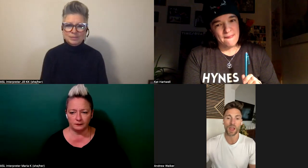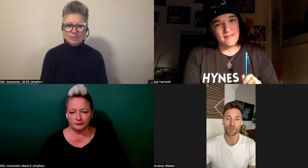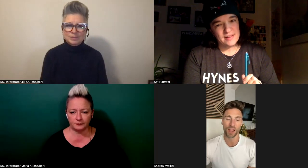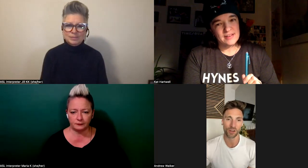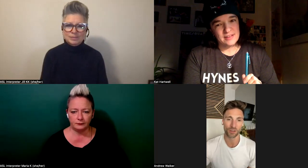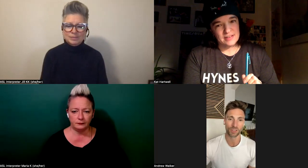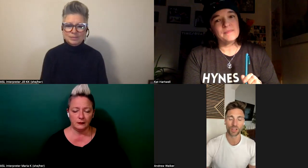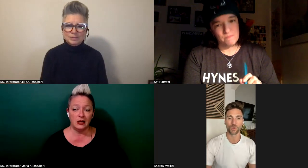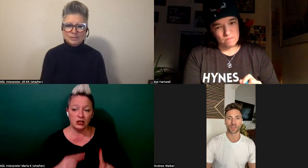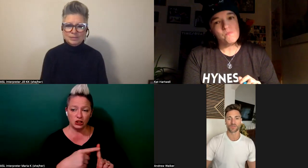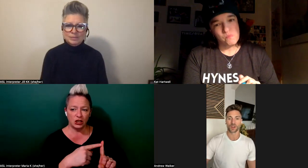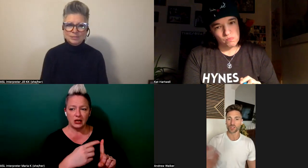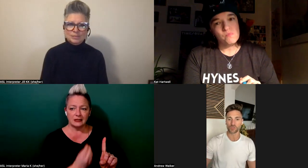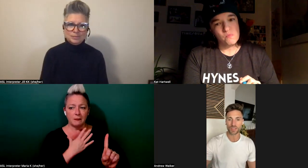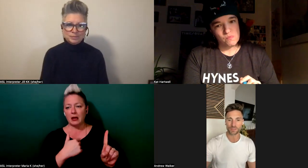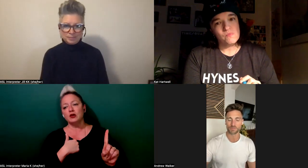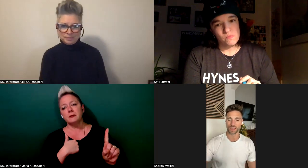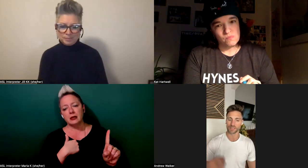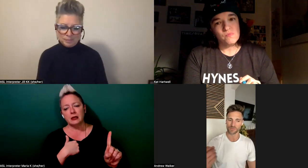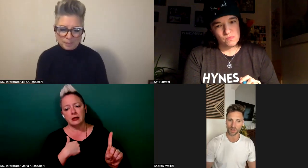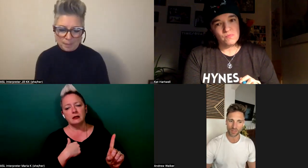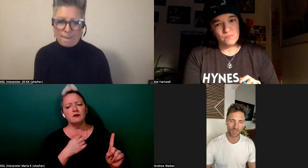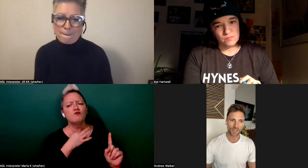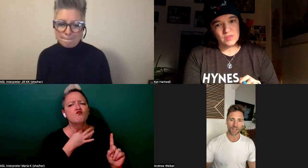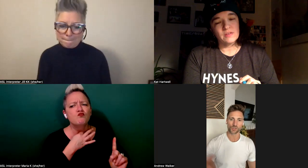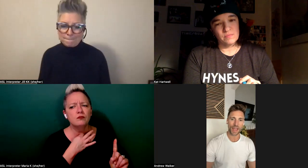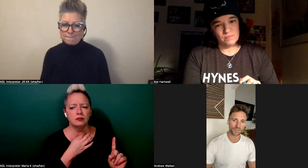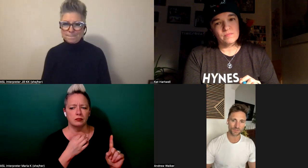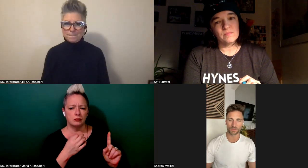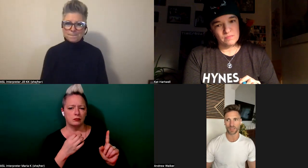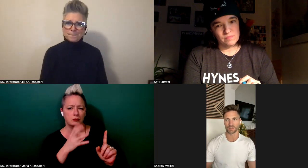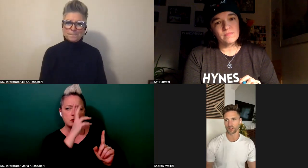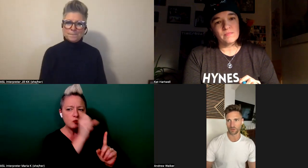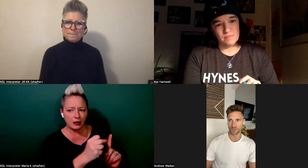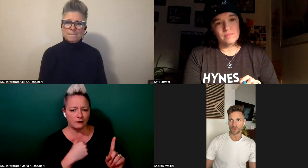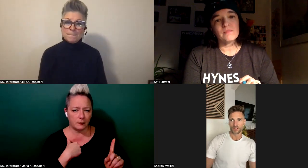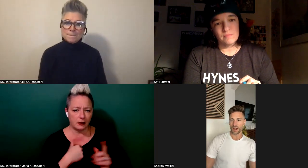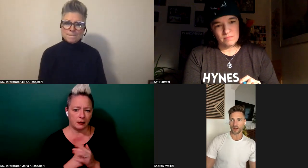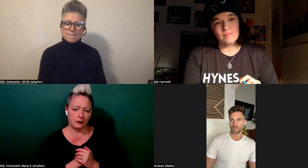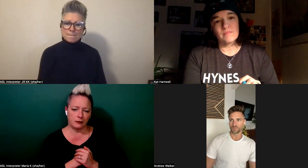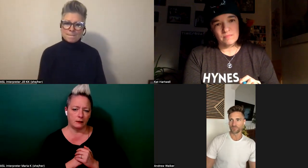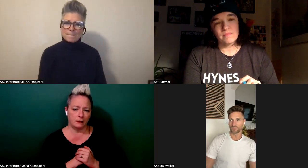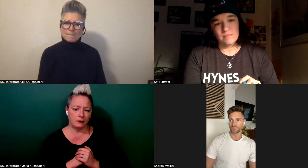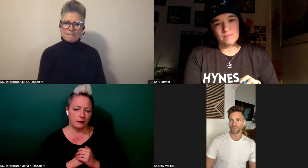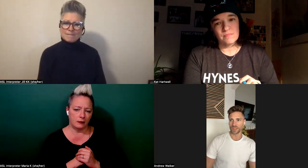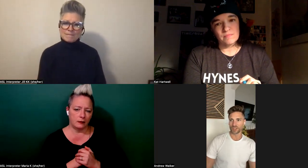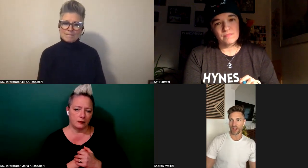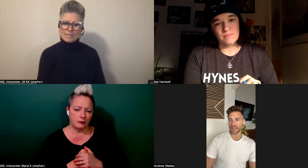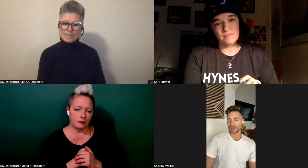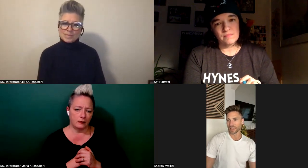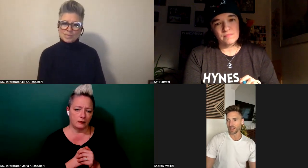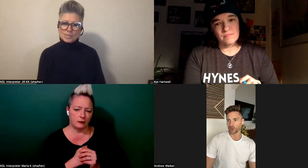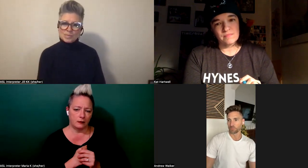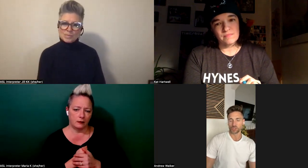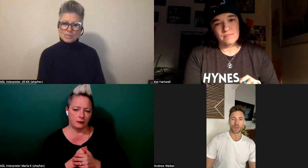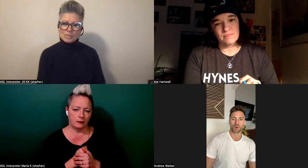I'm inspired by her, and it's very intriguing to me and it's very attractive to me. And so, um, I